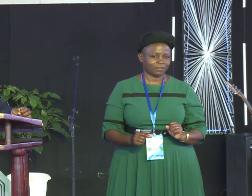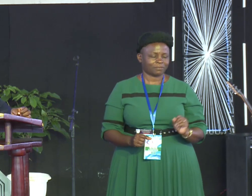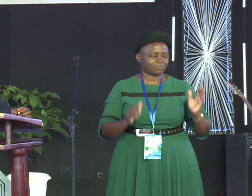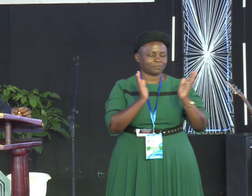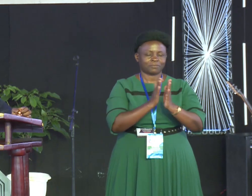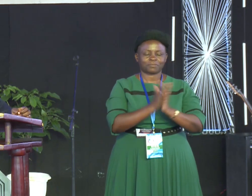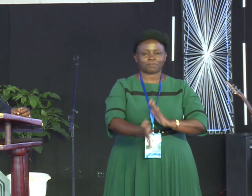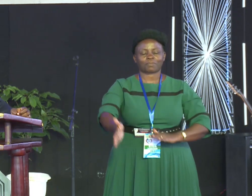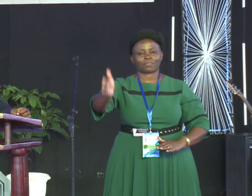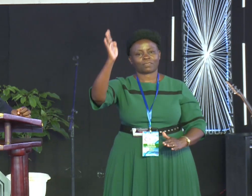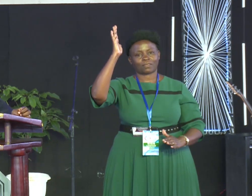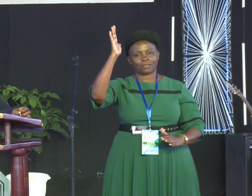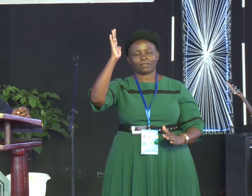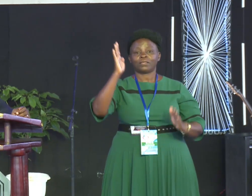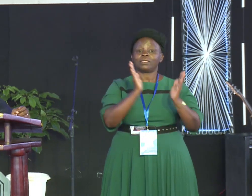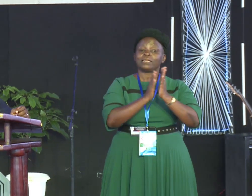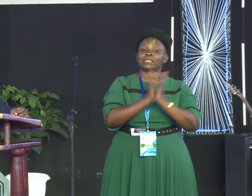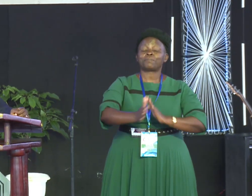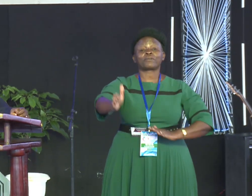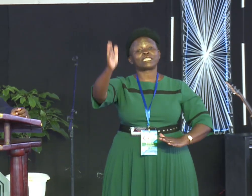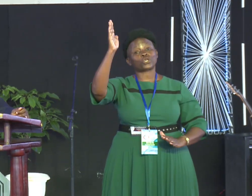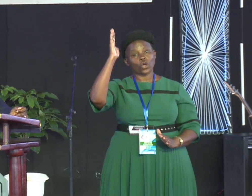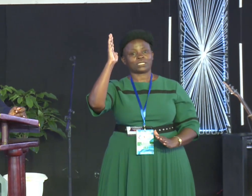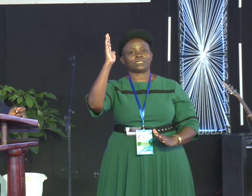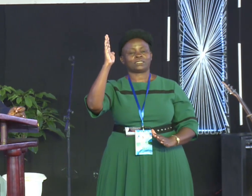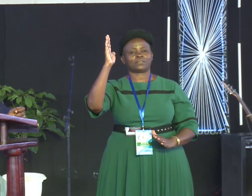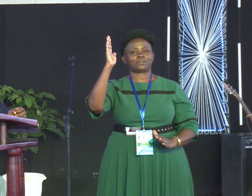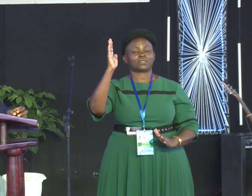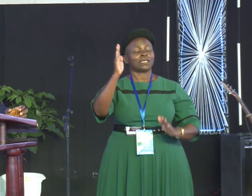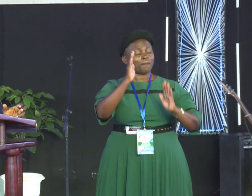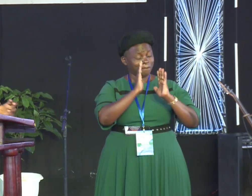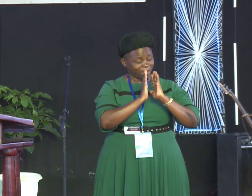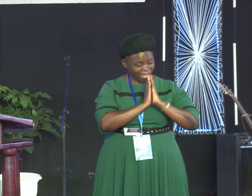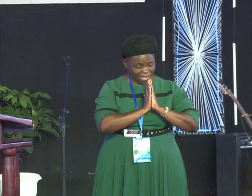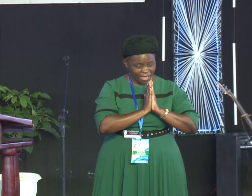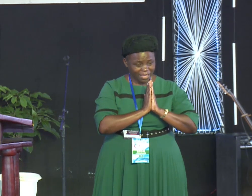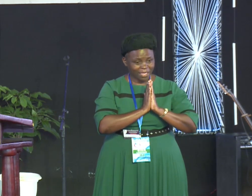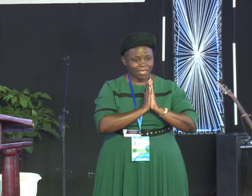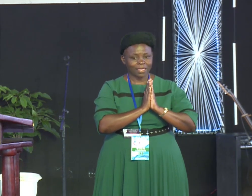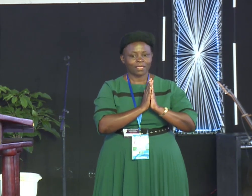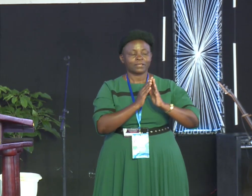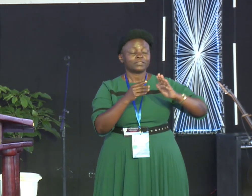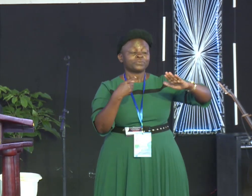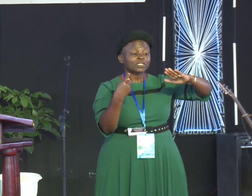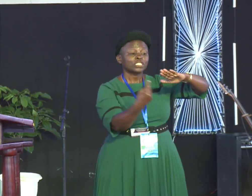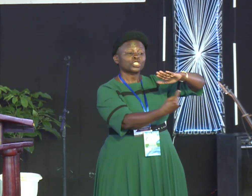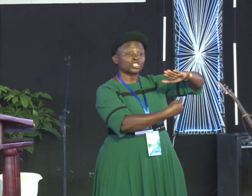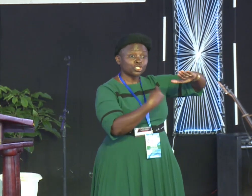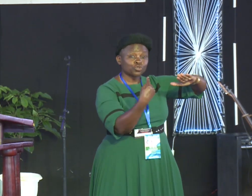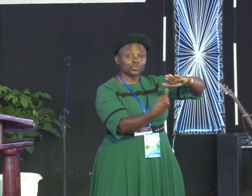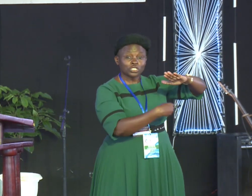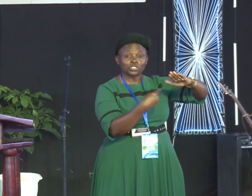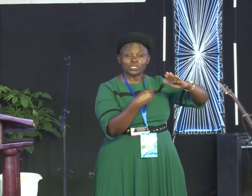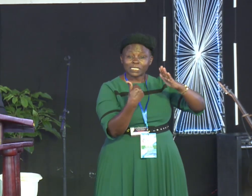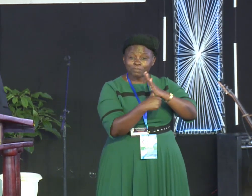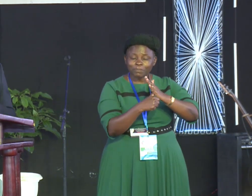Mukama yebazibwe. Praise the Lord. Mukama afa yebazibwe. Praise our Lord. Okusaba. Prayer. Embera zituyigirizo okusaba.